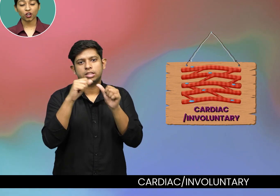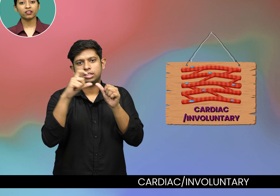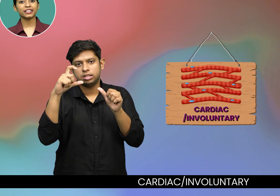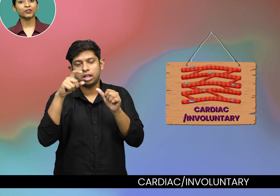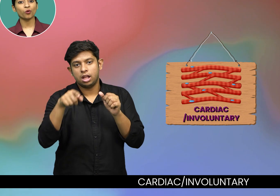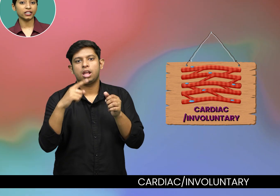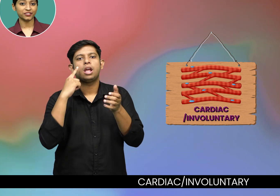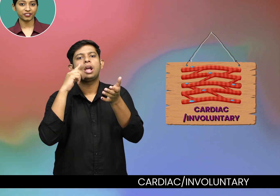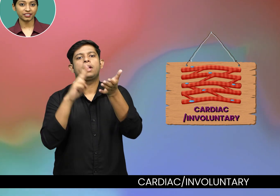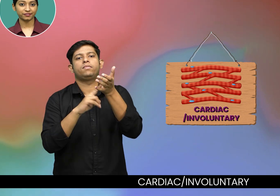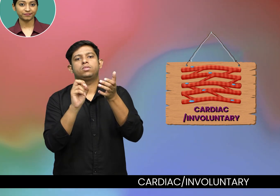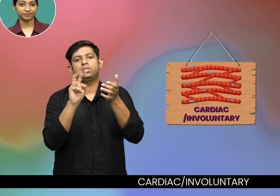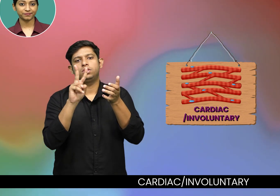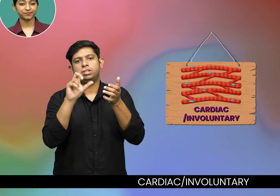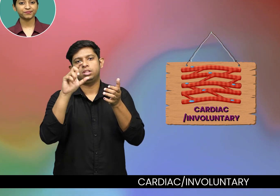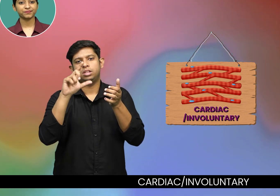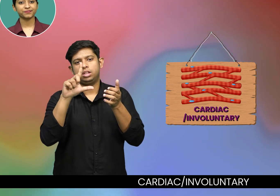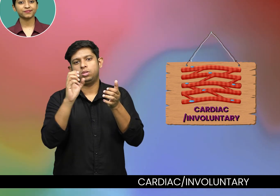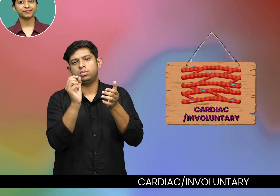Cardiac or involuntary.